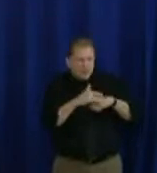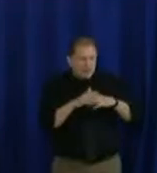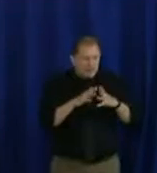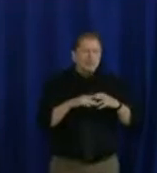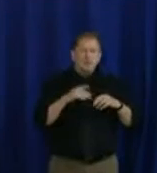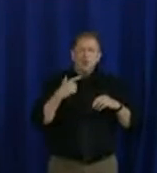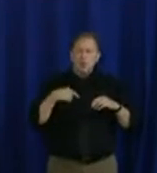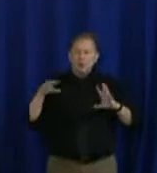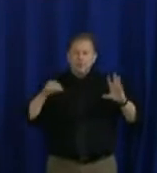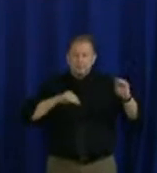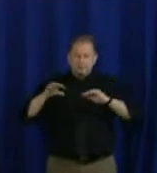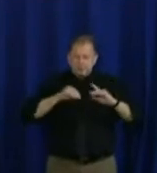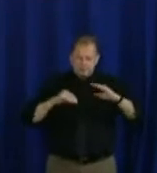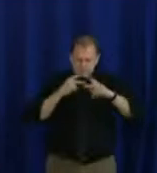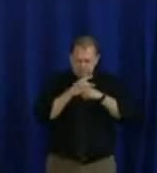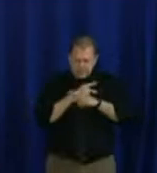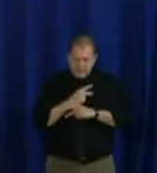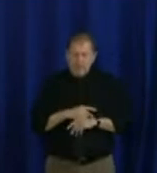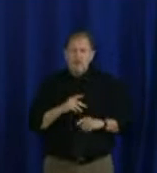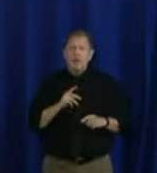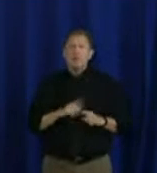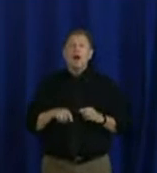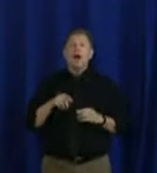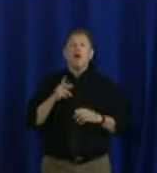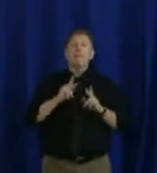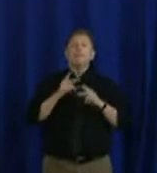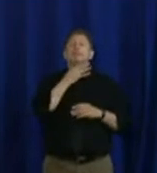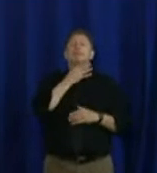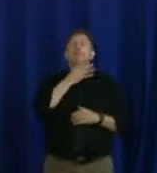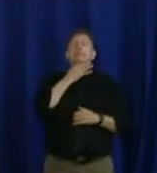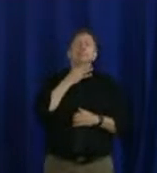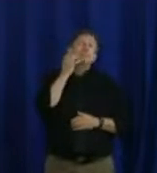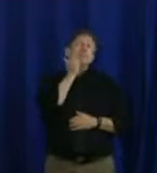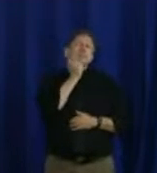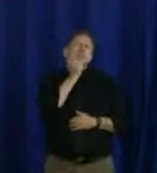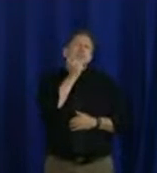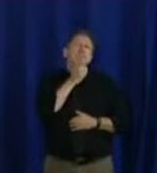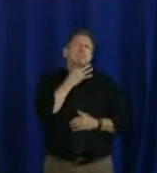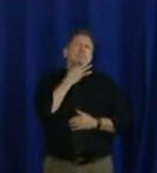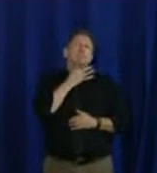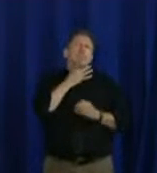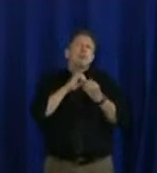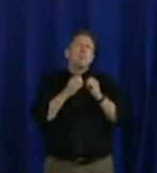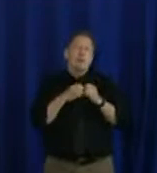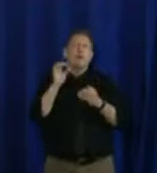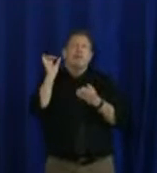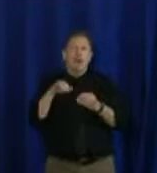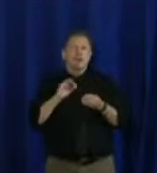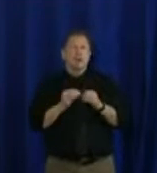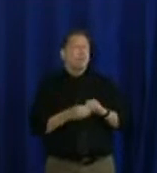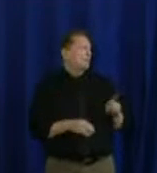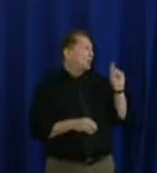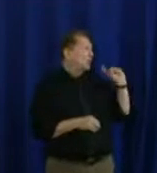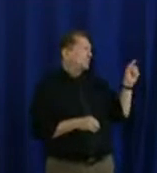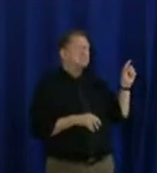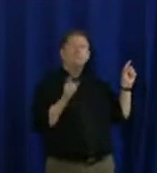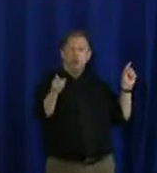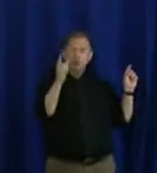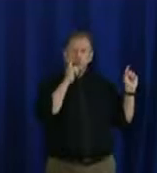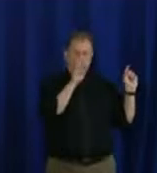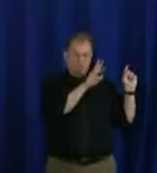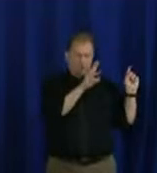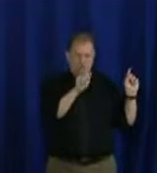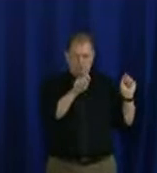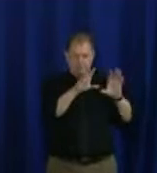play into our decisions. But for you following every day how we're doing in Chicago, that's the number I want you to watch, and